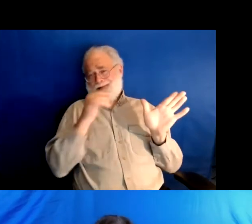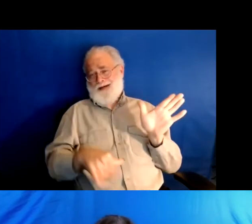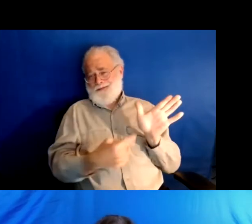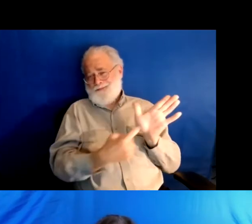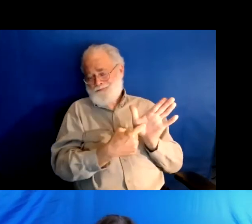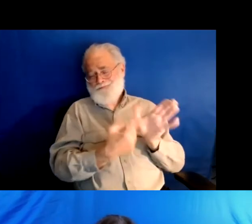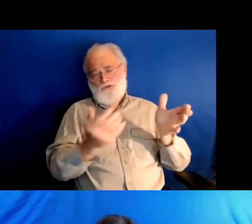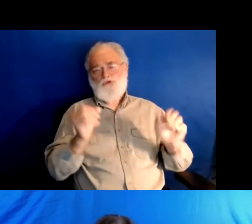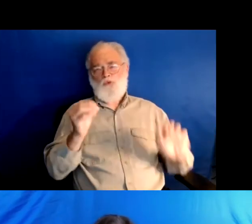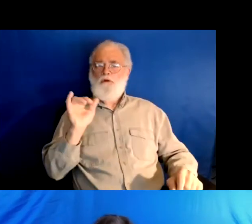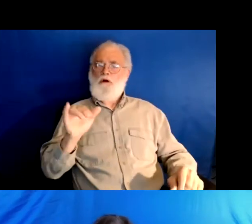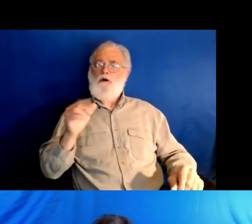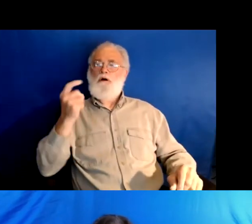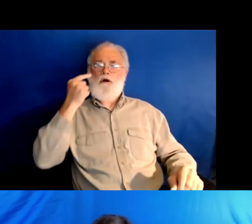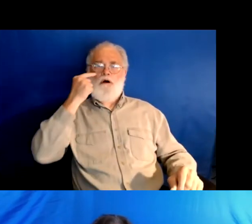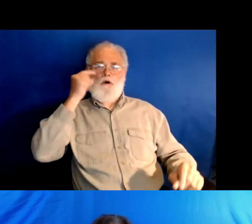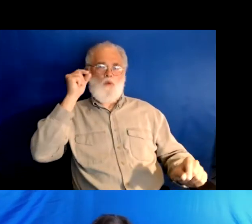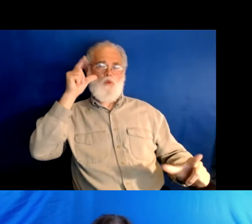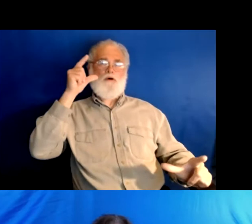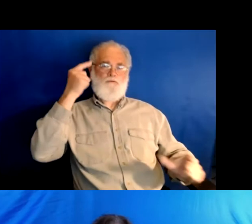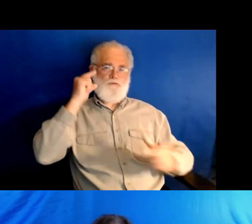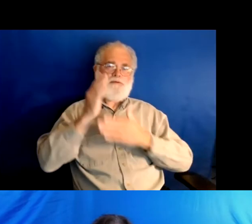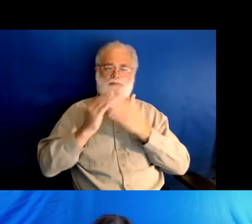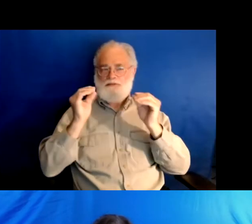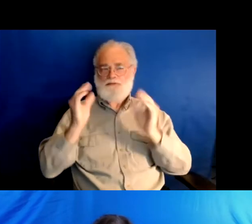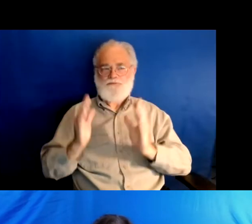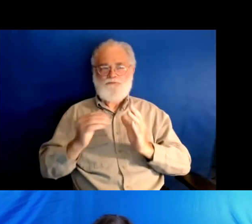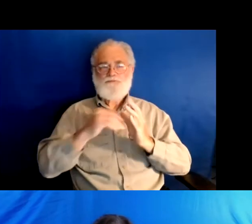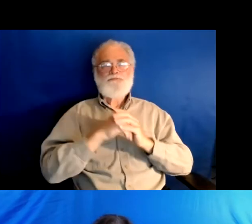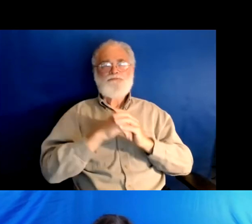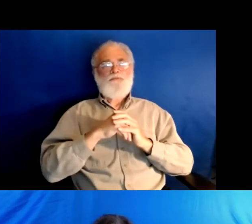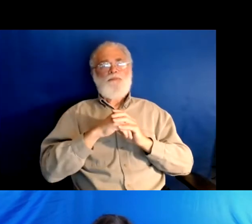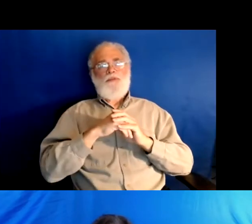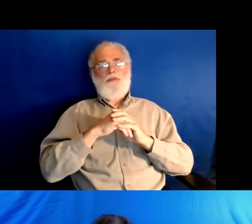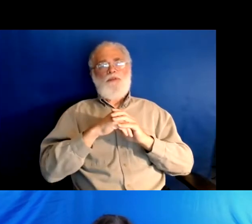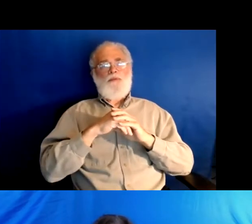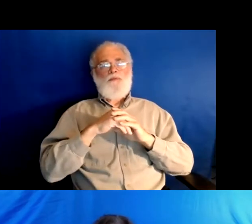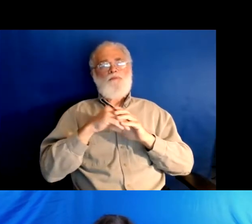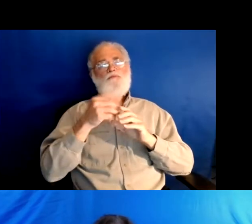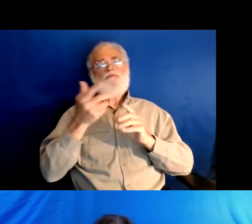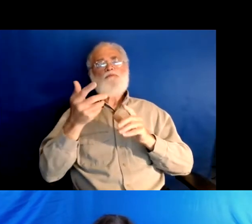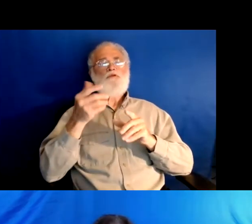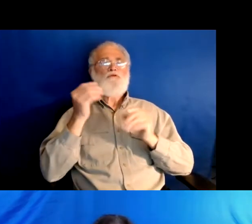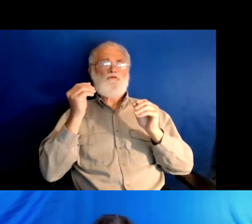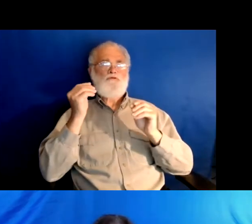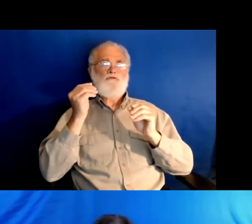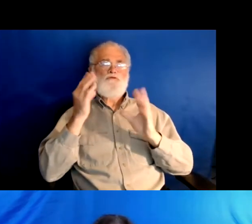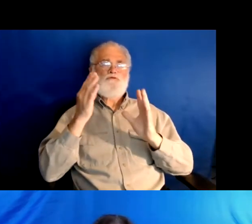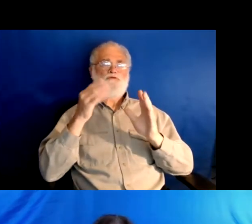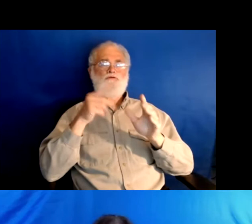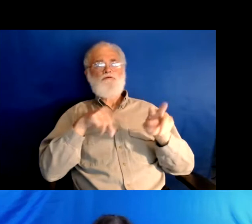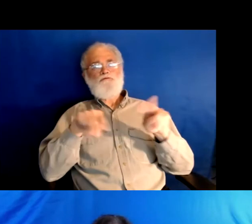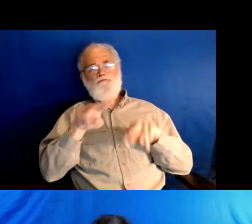according to their behavior. So, but that's what the survey said. So it was a little bit of a wake-up call for the teachers.